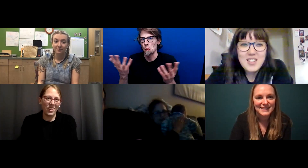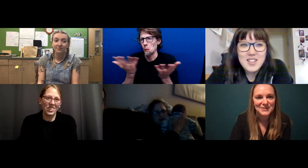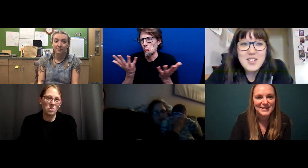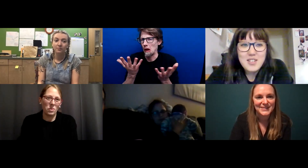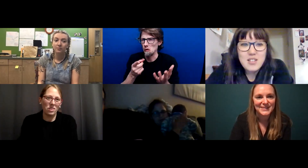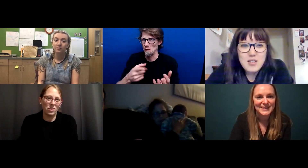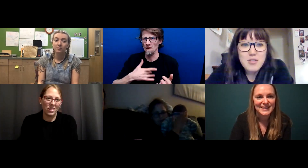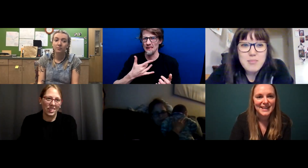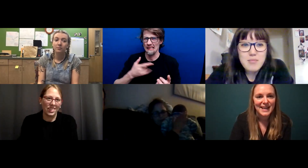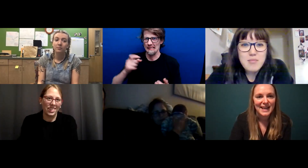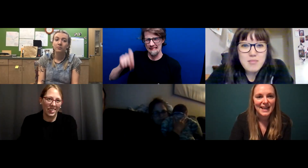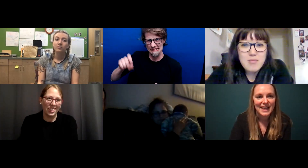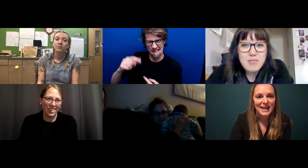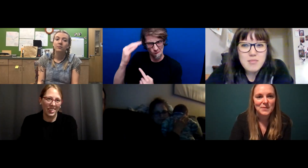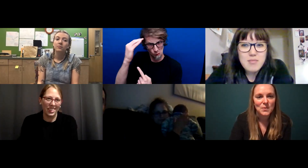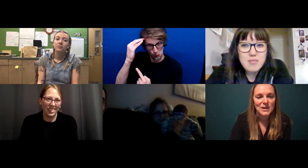Oh, Qué that's bueno. wonderful.